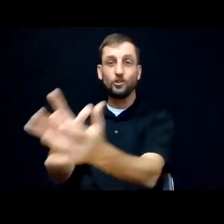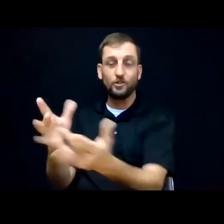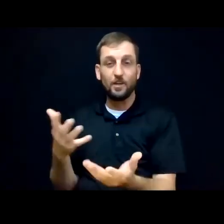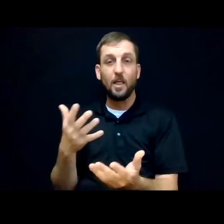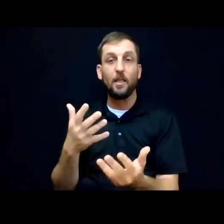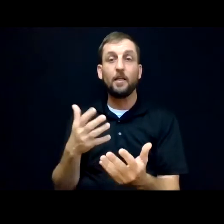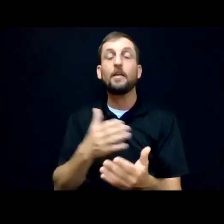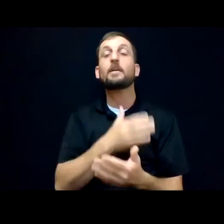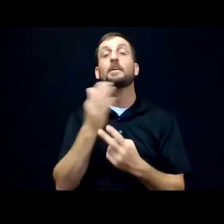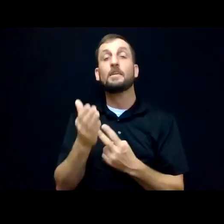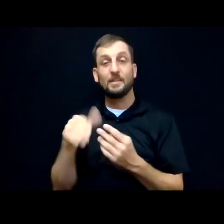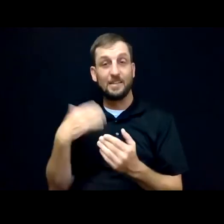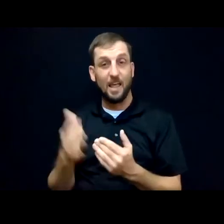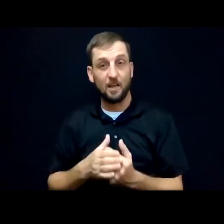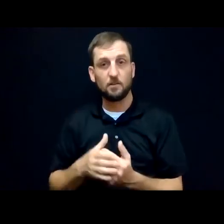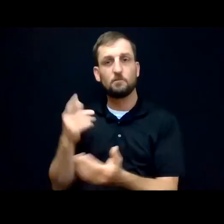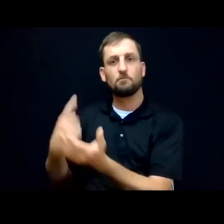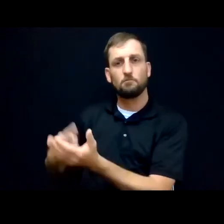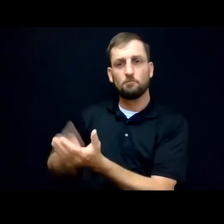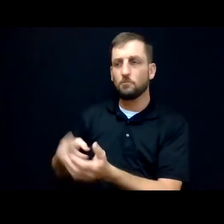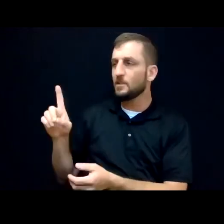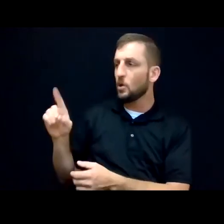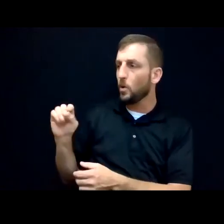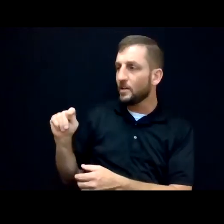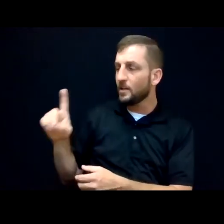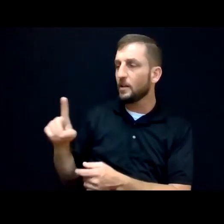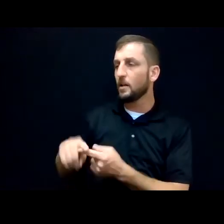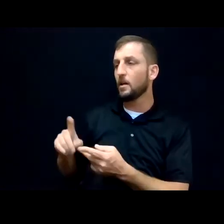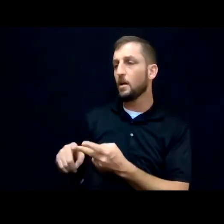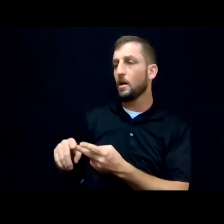with DOTD and other relevant stakeholders, our local LDH regional